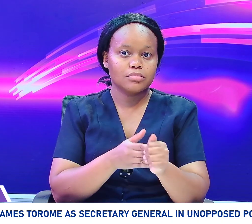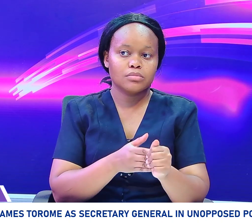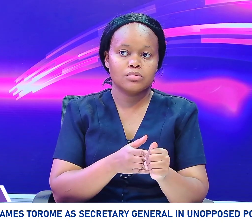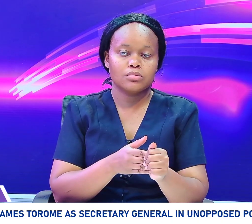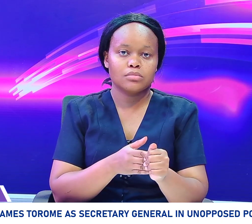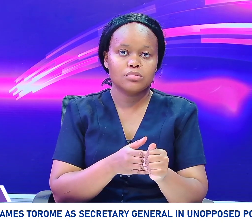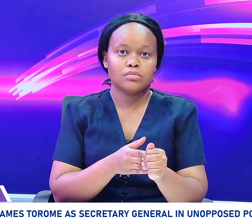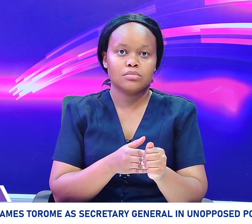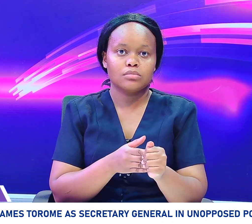coming term.